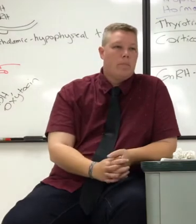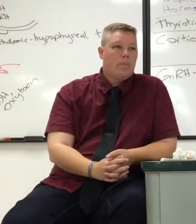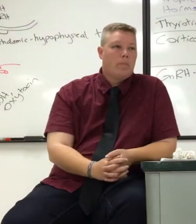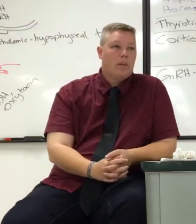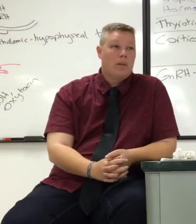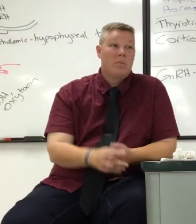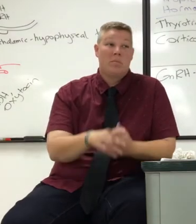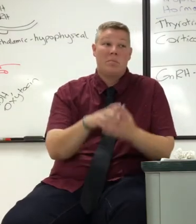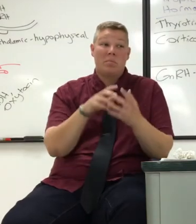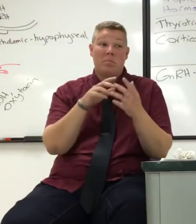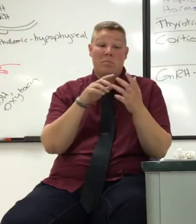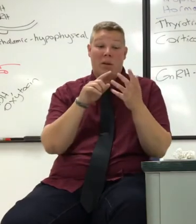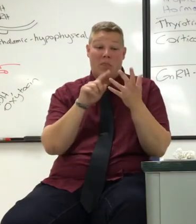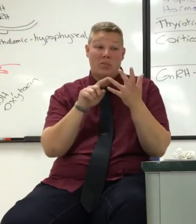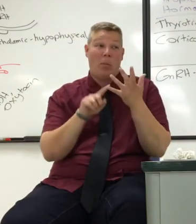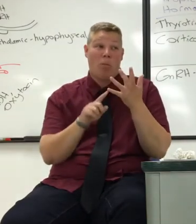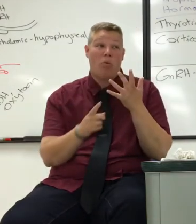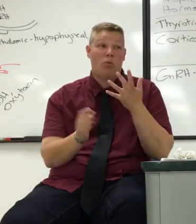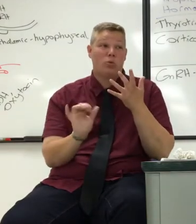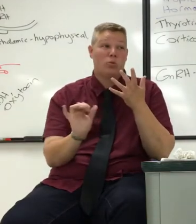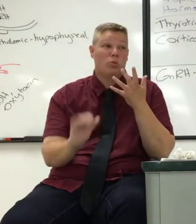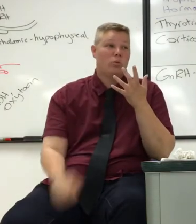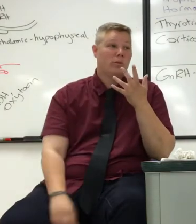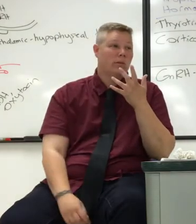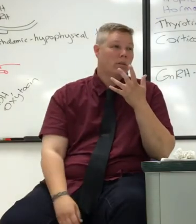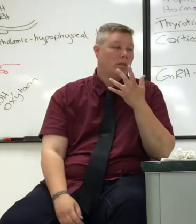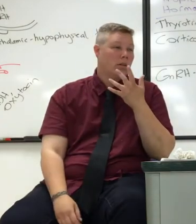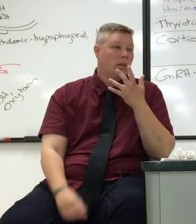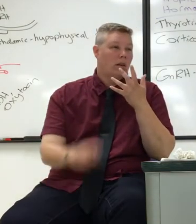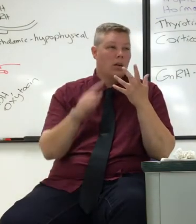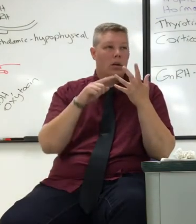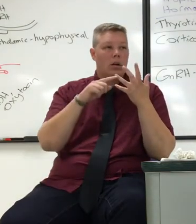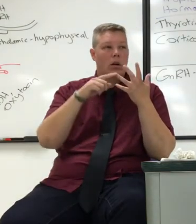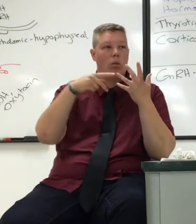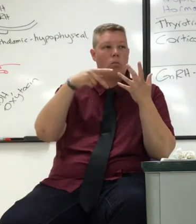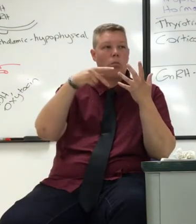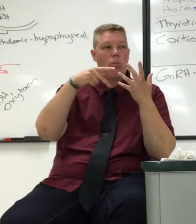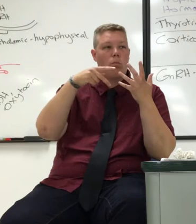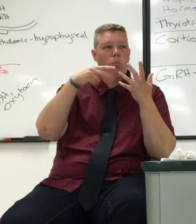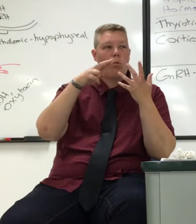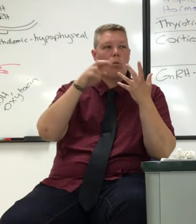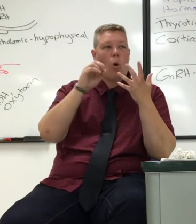Now we're not done yet. There's a couple more. There's prolactin.